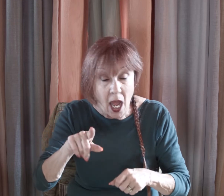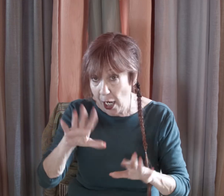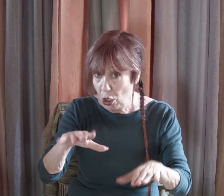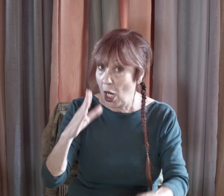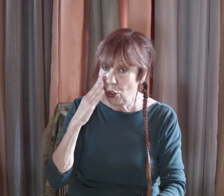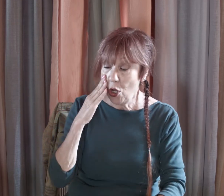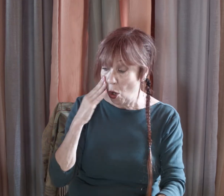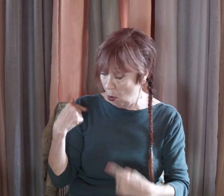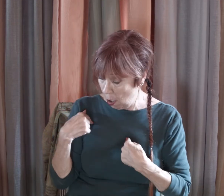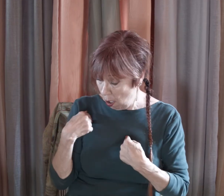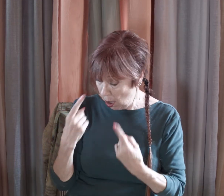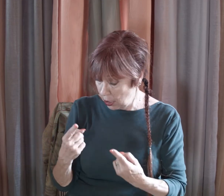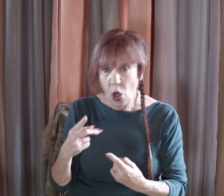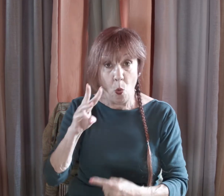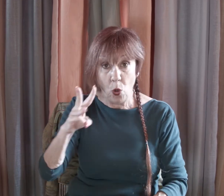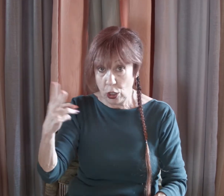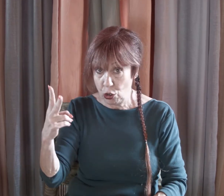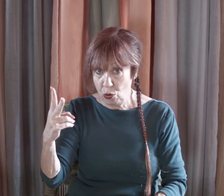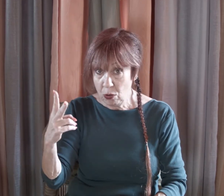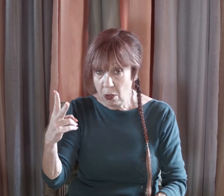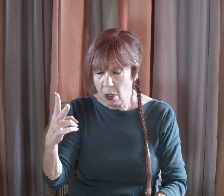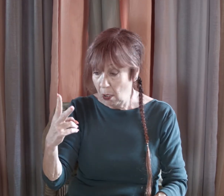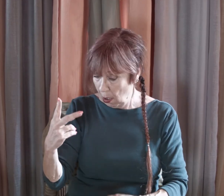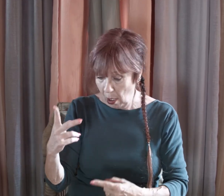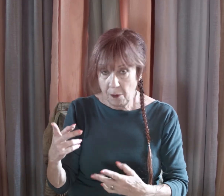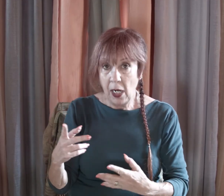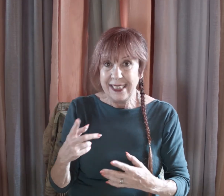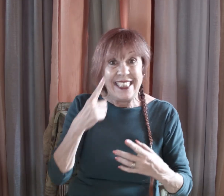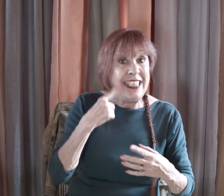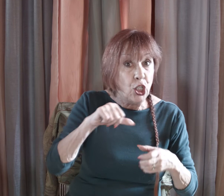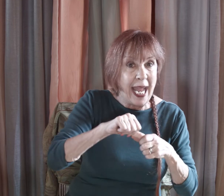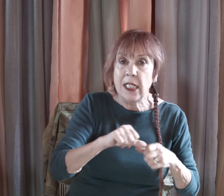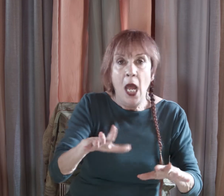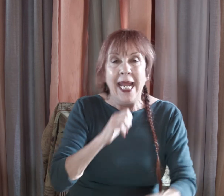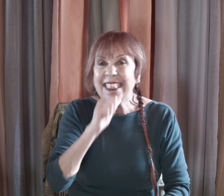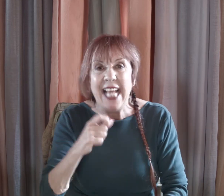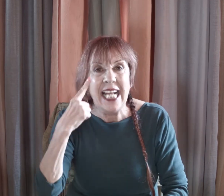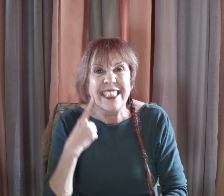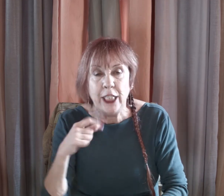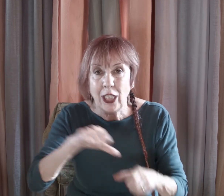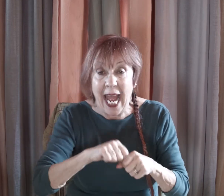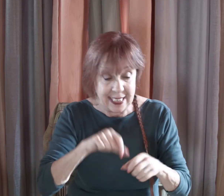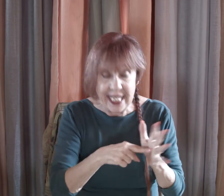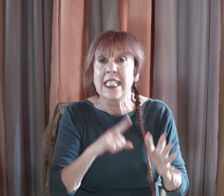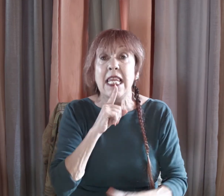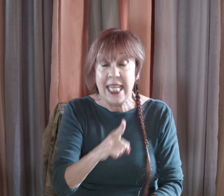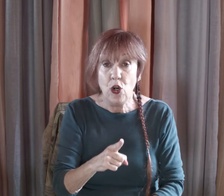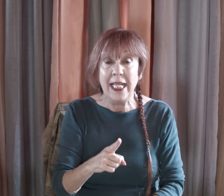War II, about 10 years after World War II, what we now call it tear gassing. It's not tear gas. It is